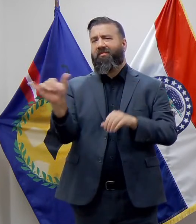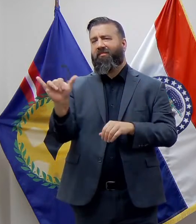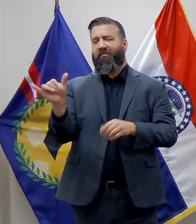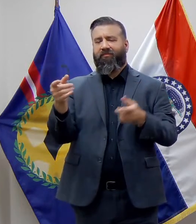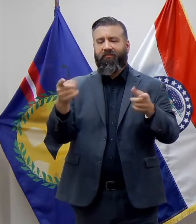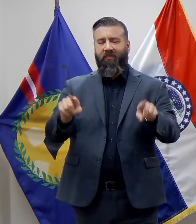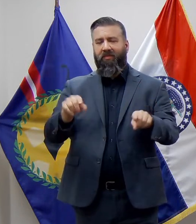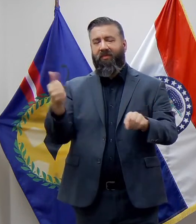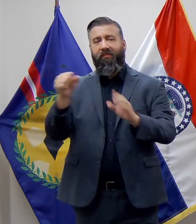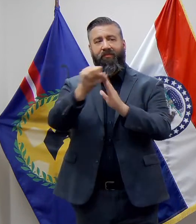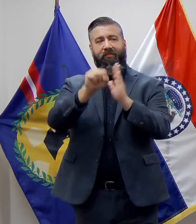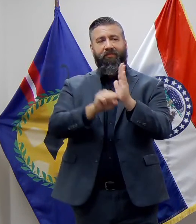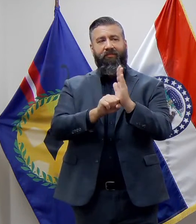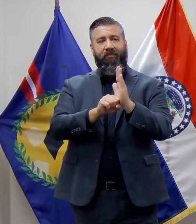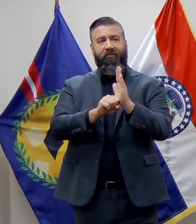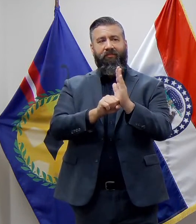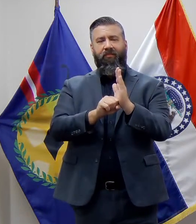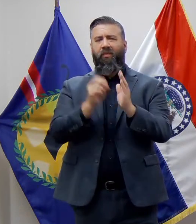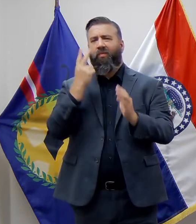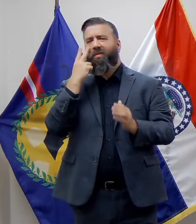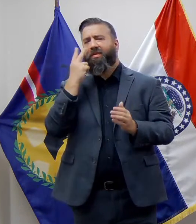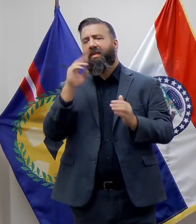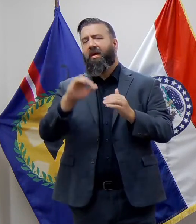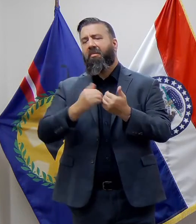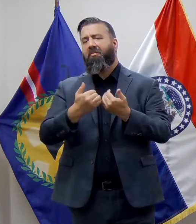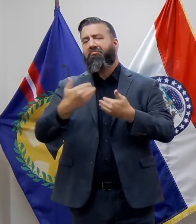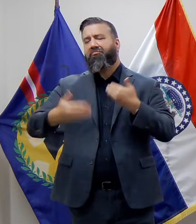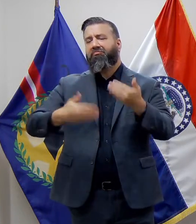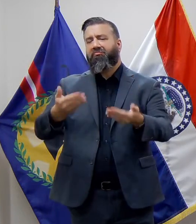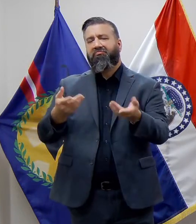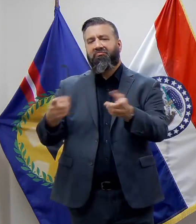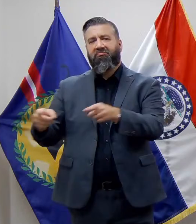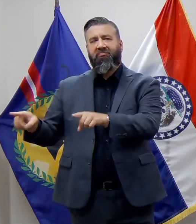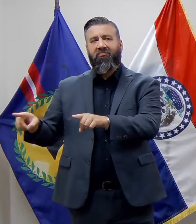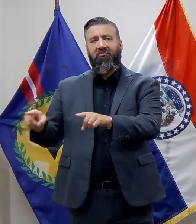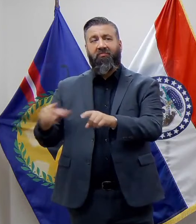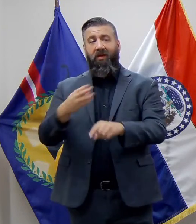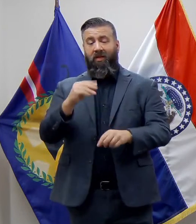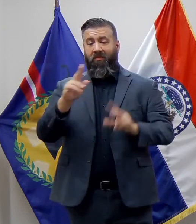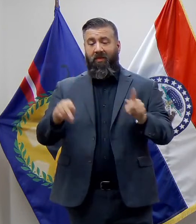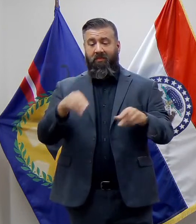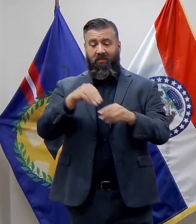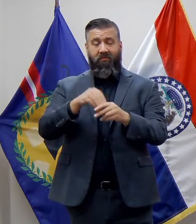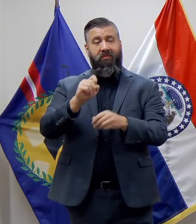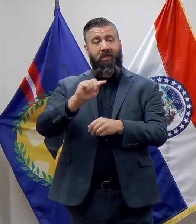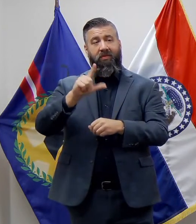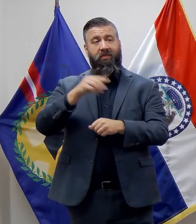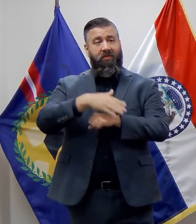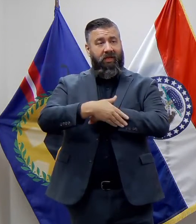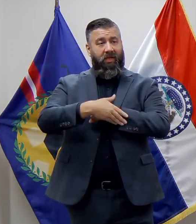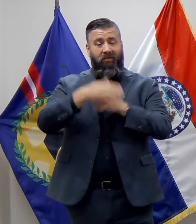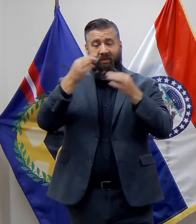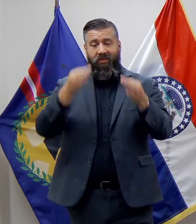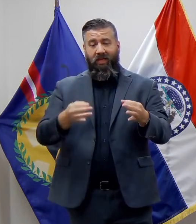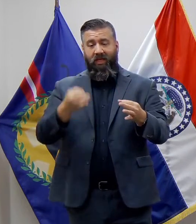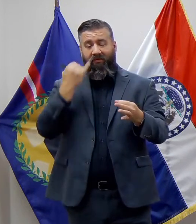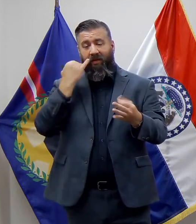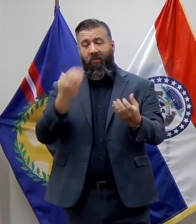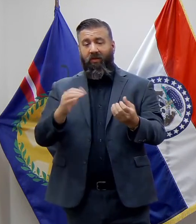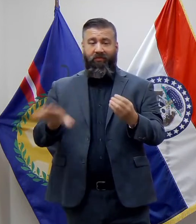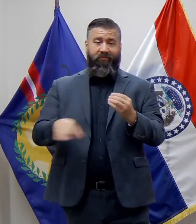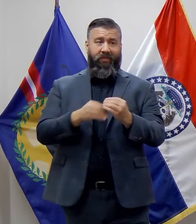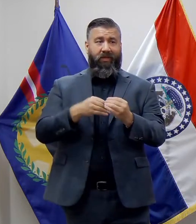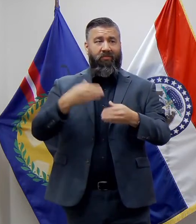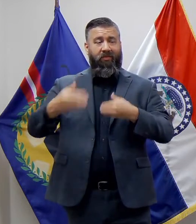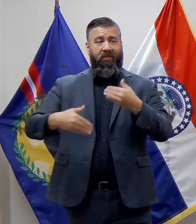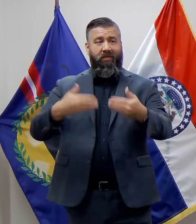state legislatures. We'll see how this process works out, and the folks in St. Louis County will decide if they want another process, then we'll have